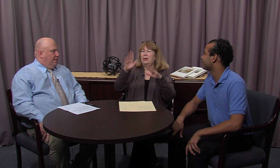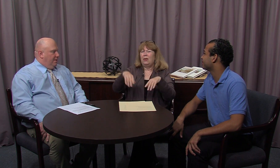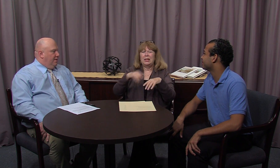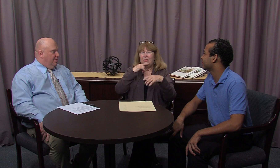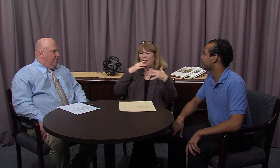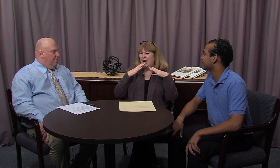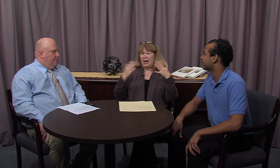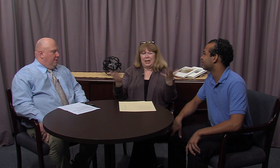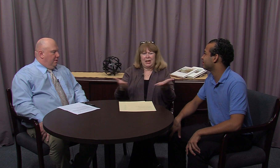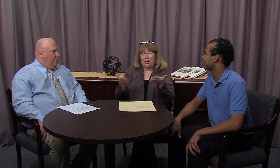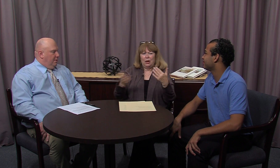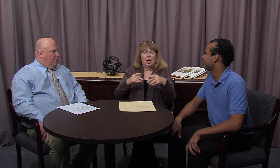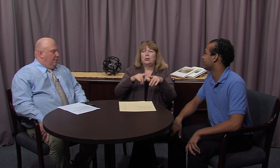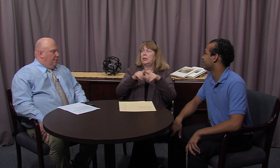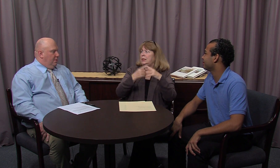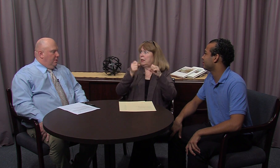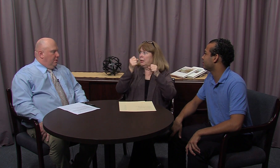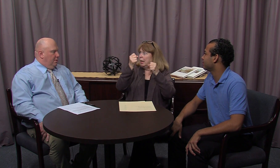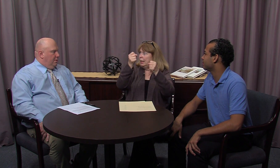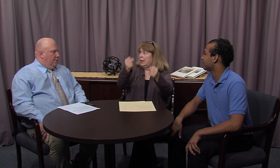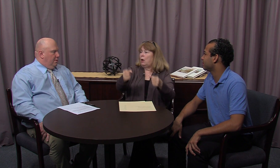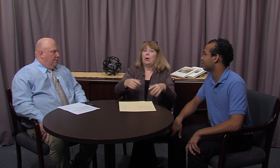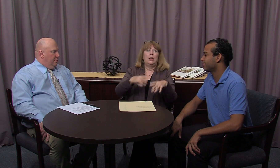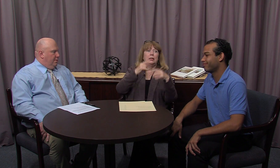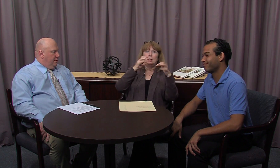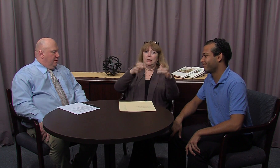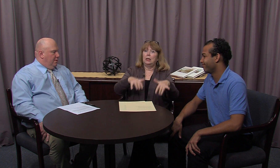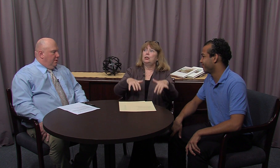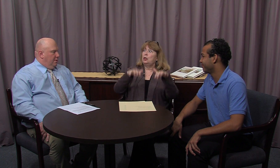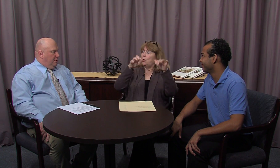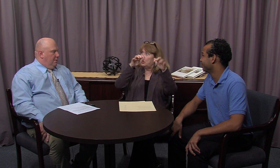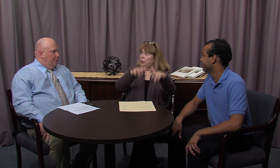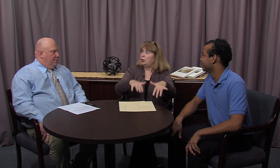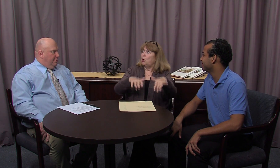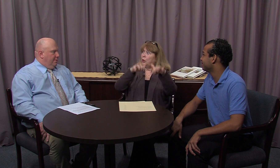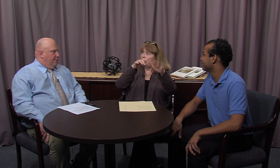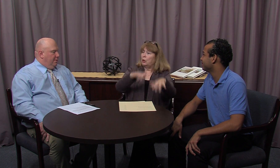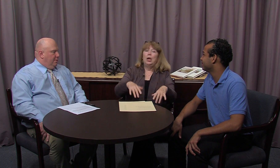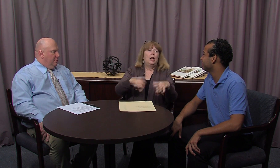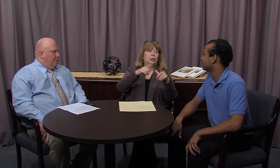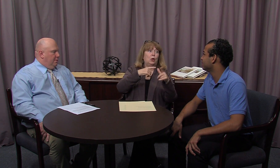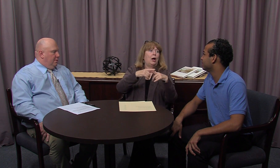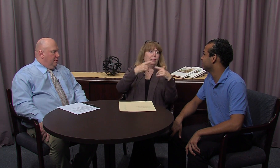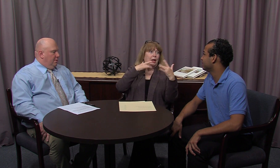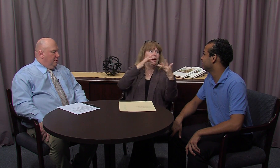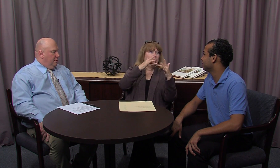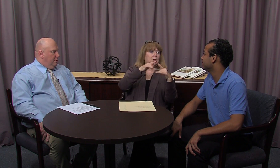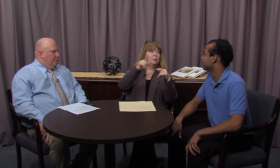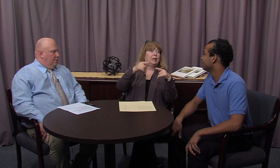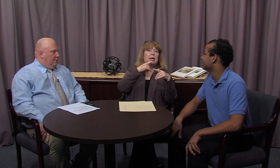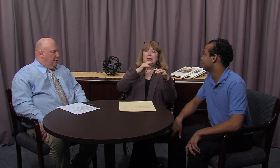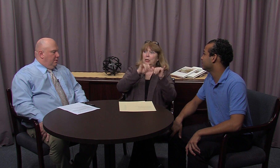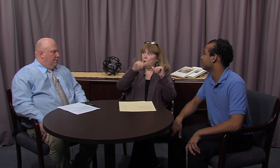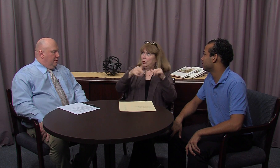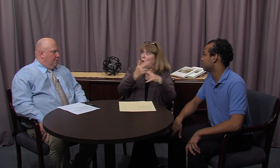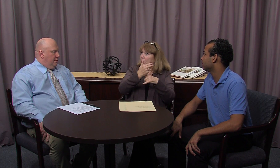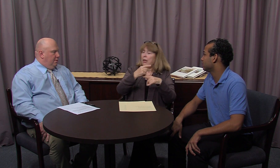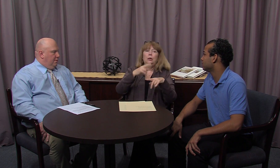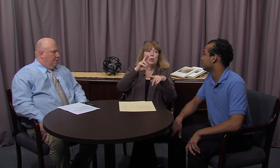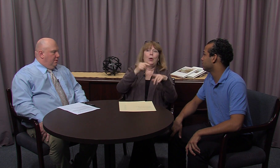it's fine here." So they started heading out, and it started getting snowier and snowier and snowier. So I contacted them again. I said, "Are you in a hotel?" "No." I